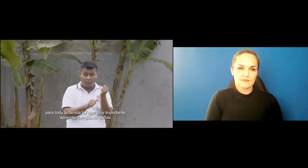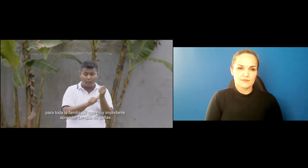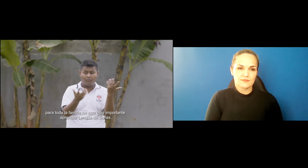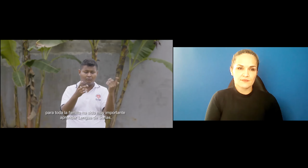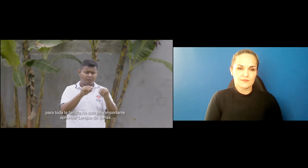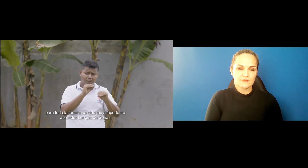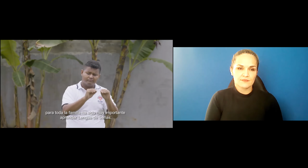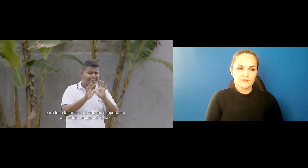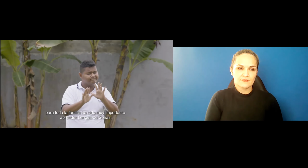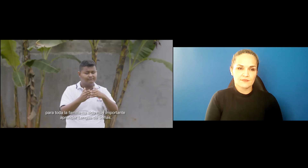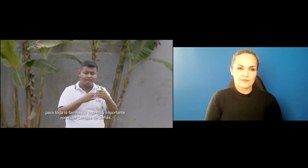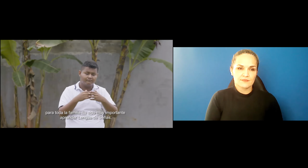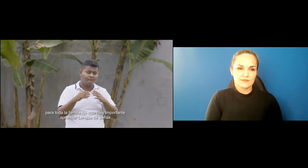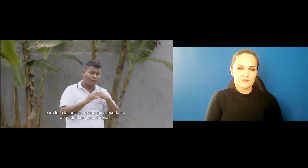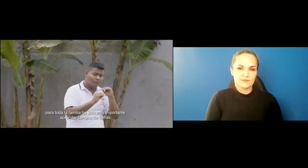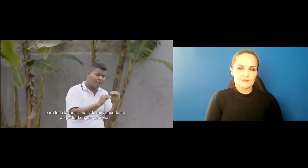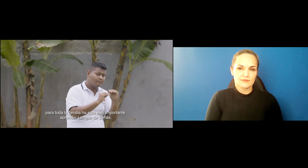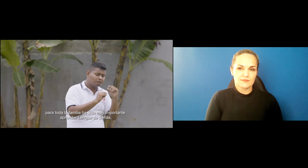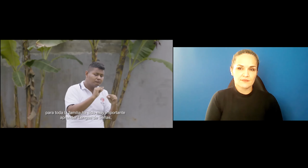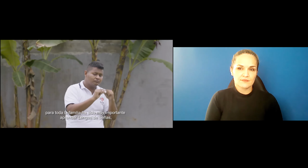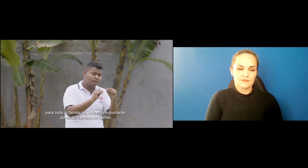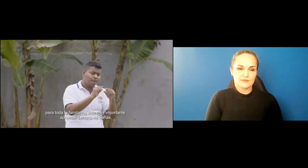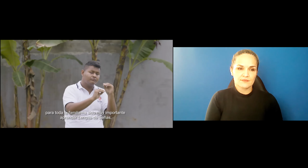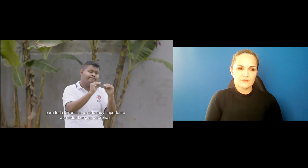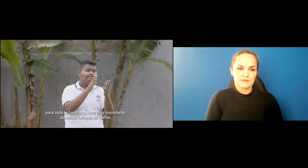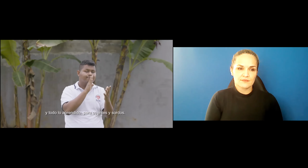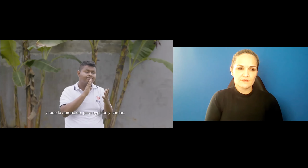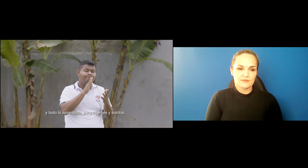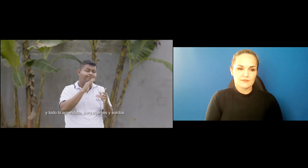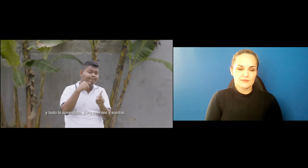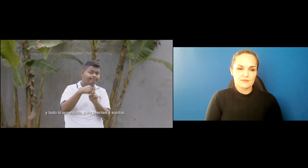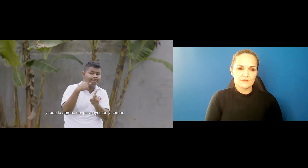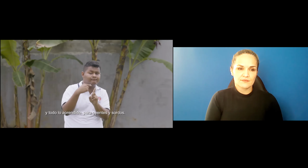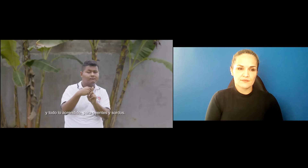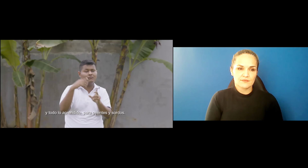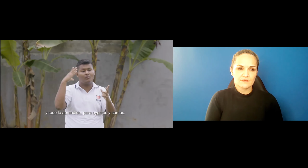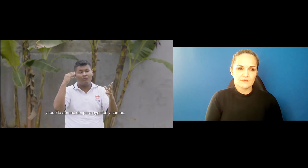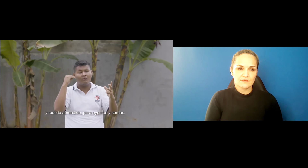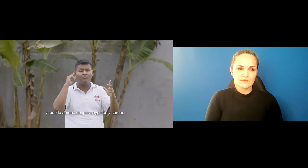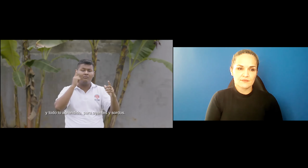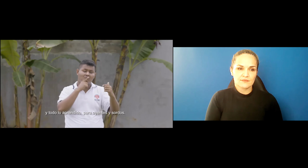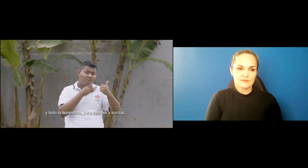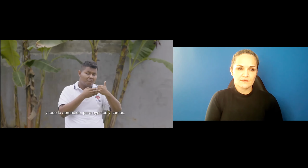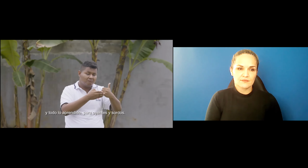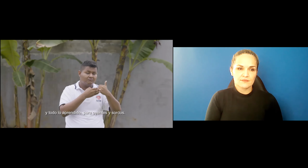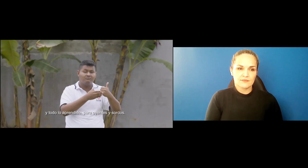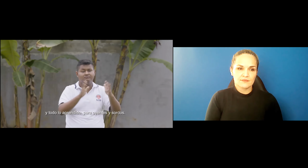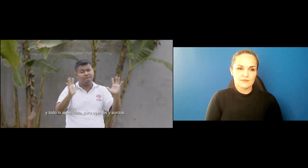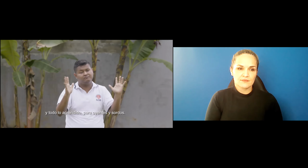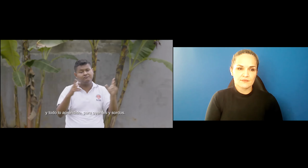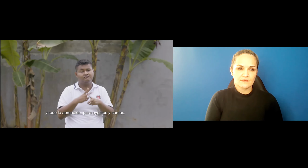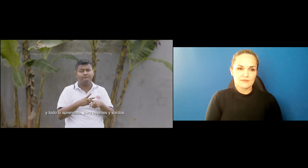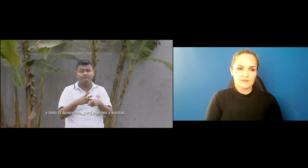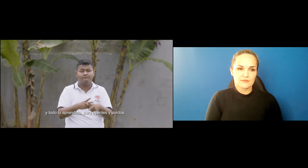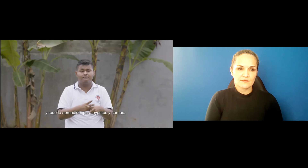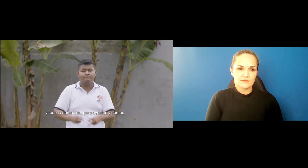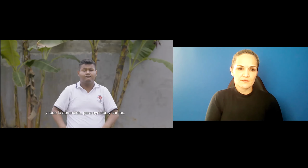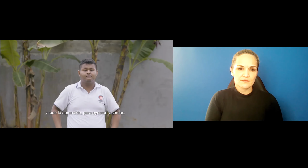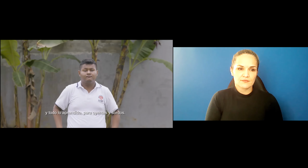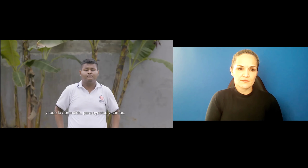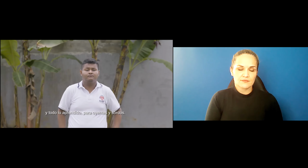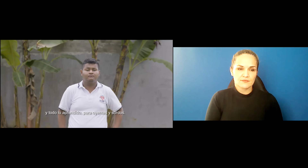with my family. It is very important to learn sign languages. We have all learned, both hearing people